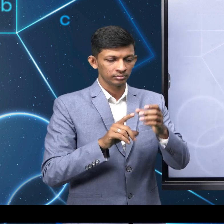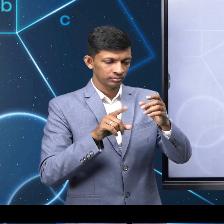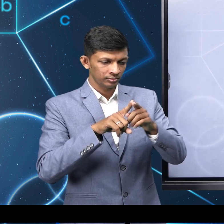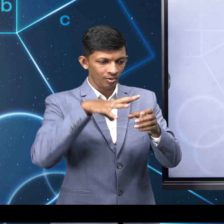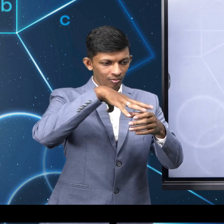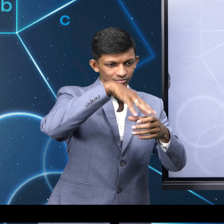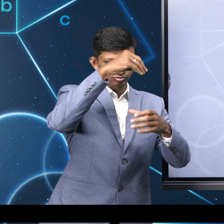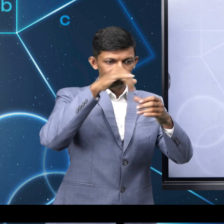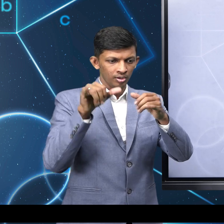shadow,